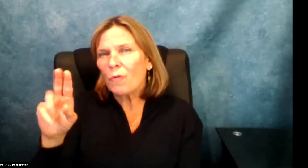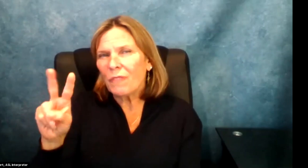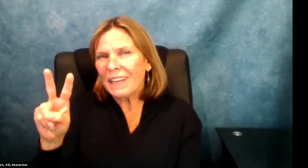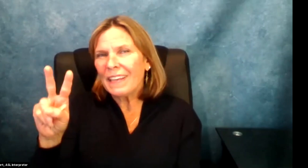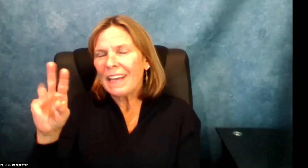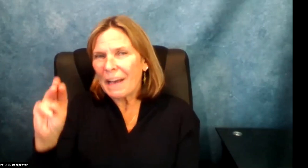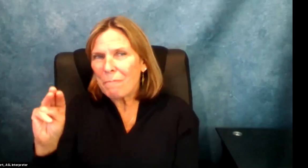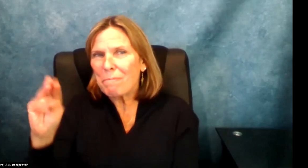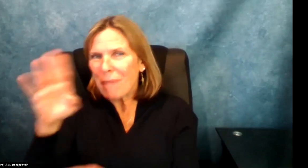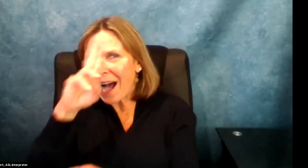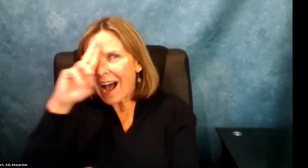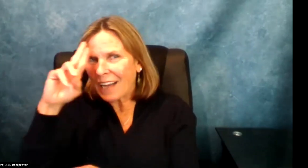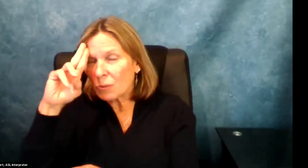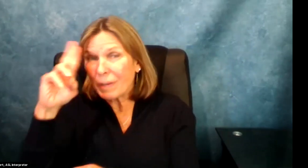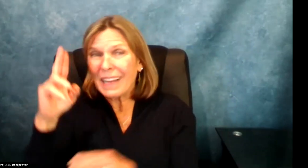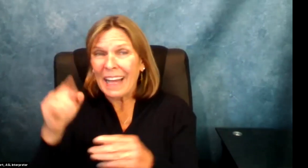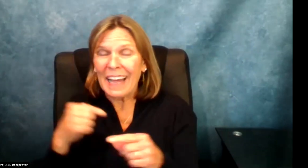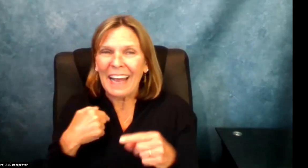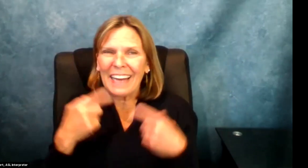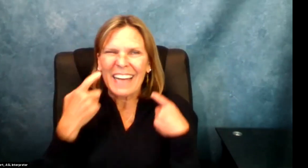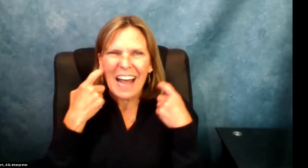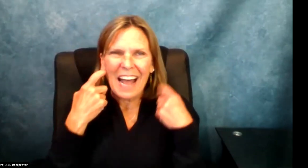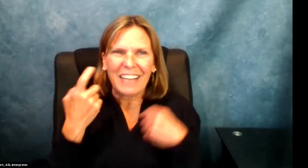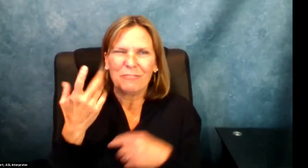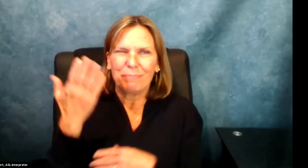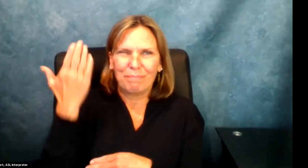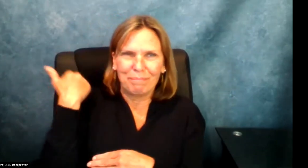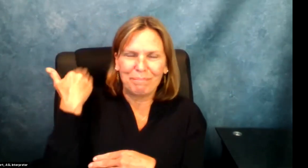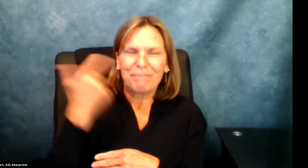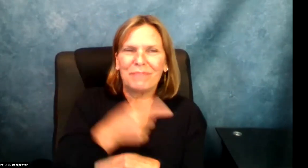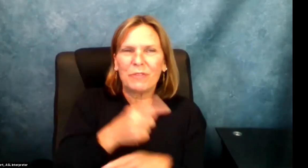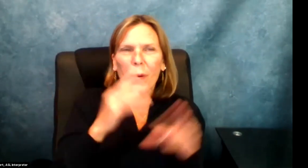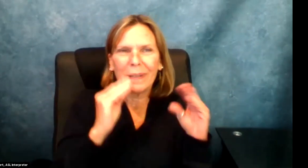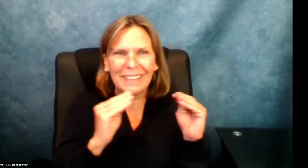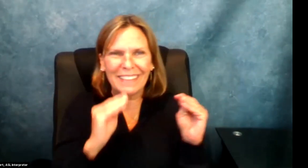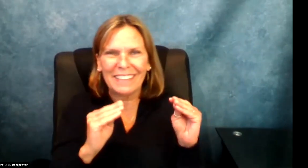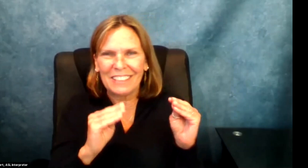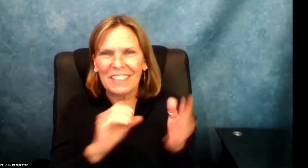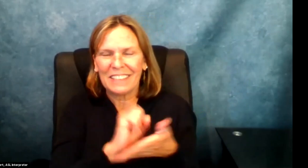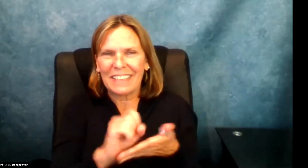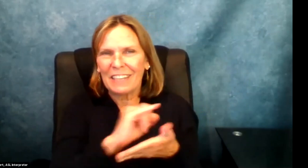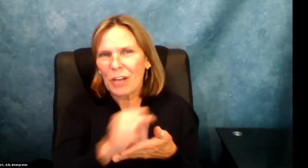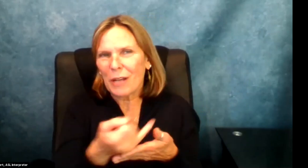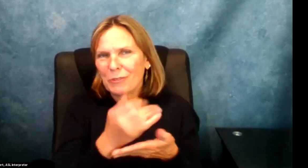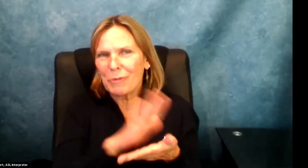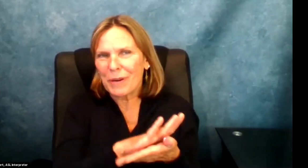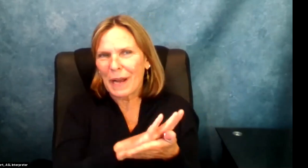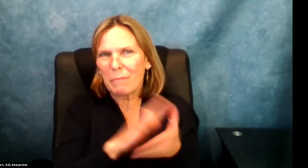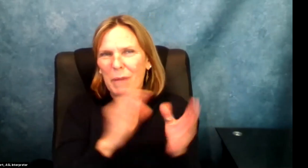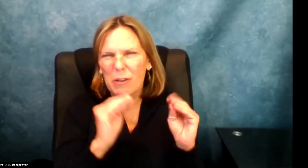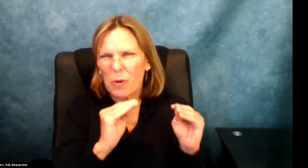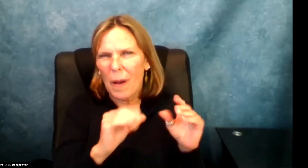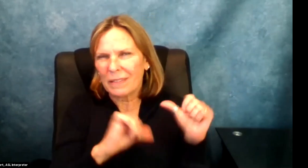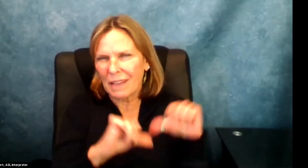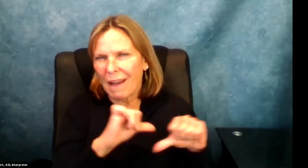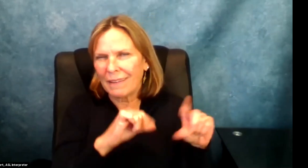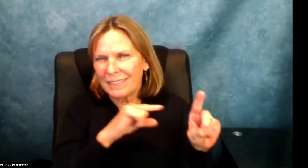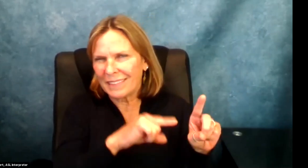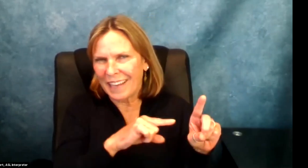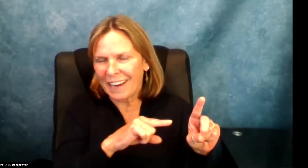who are just joining, I did teach at St. Johnsbury Academy many years ago. I taught science there, so I have some